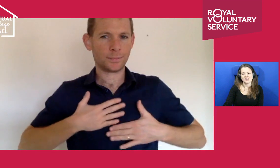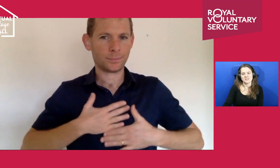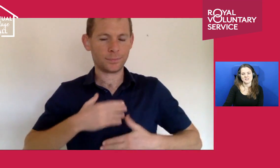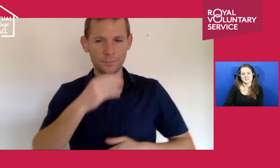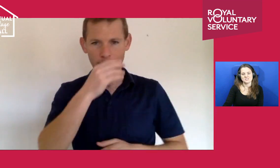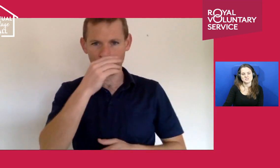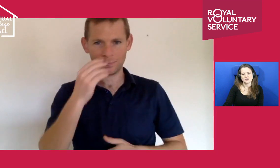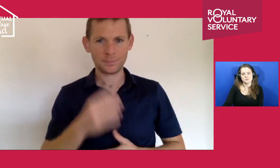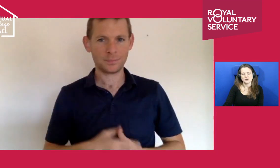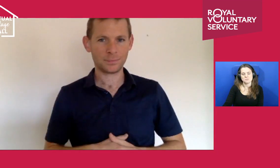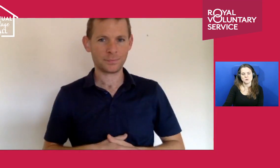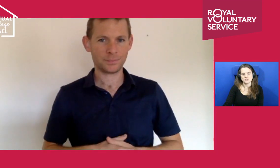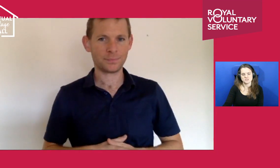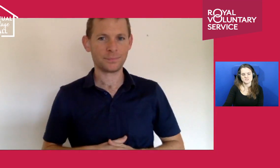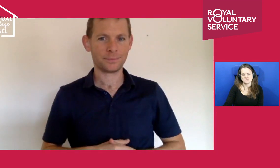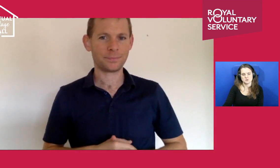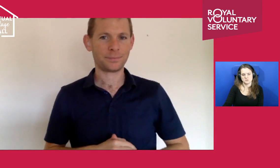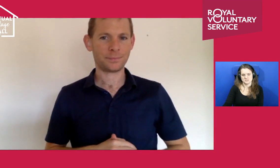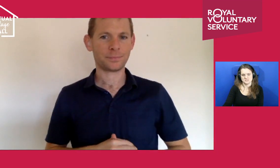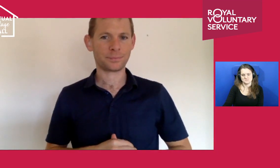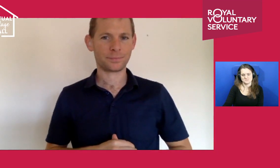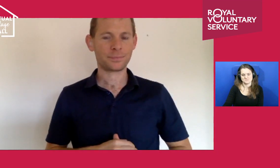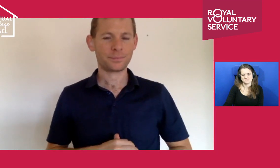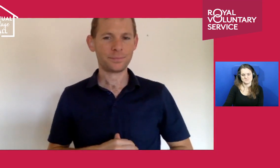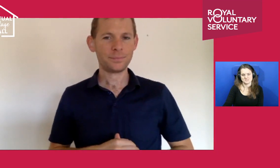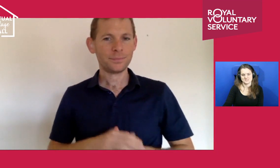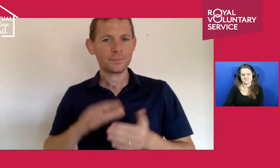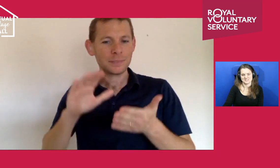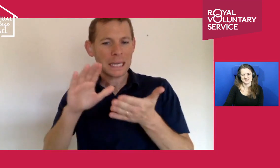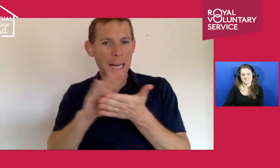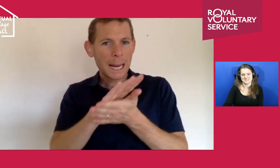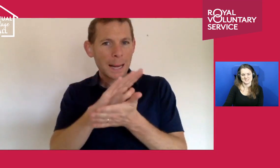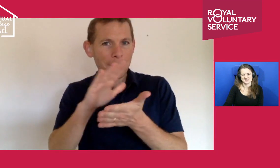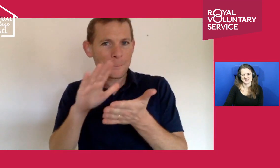Now, talking about our emotions for a moment.